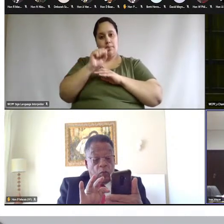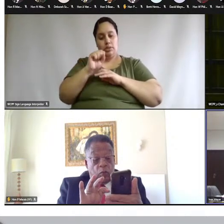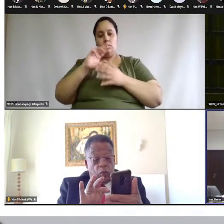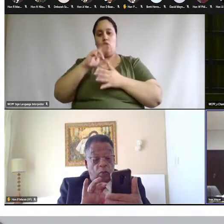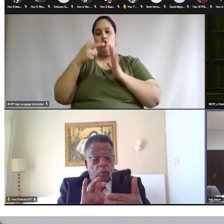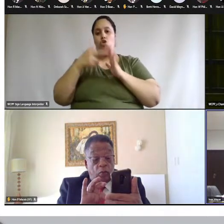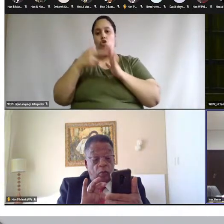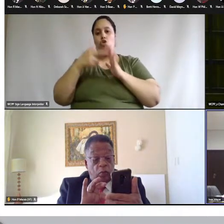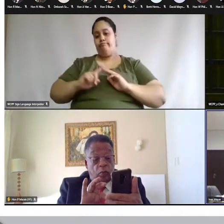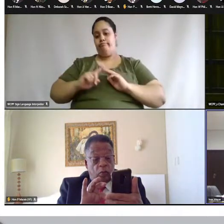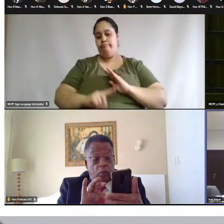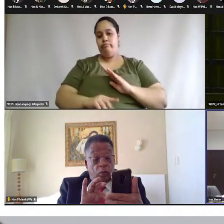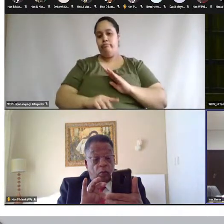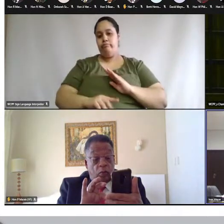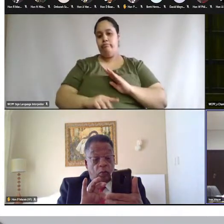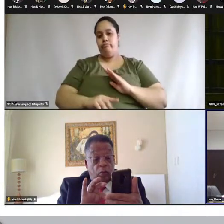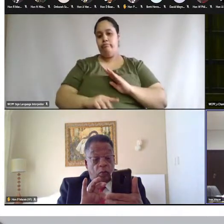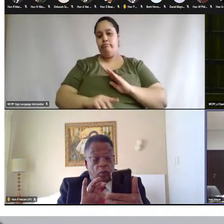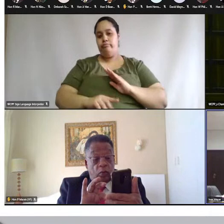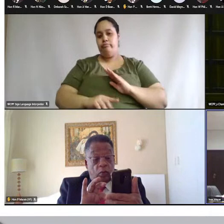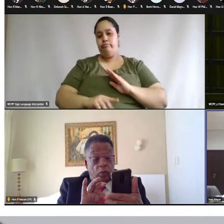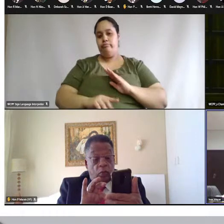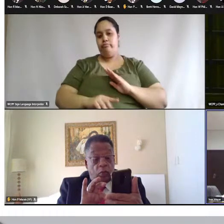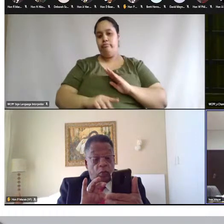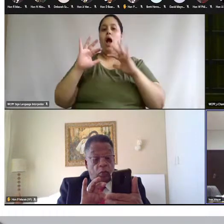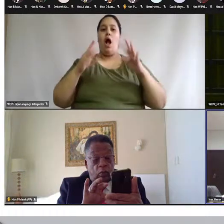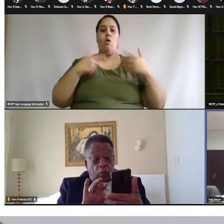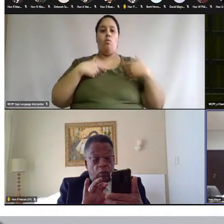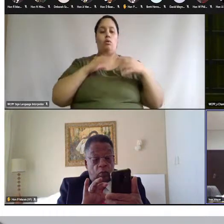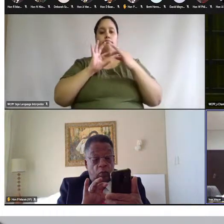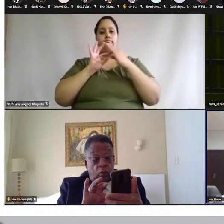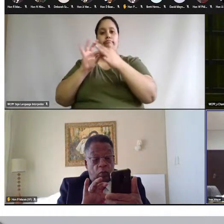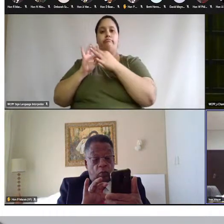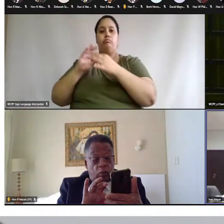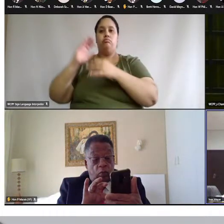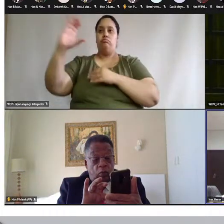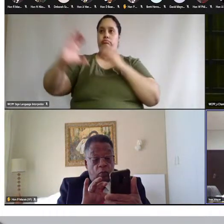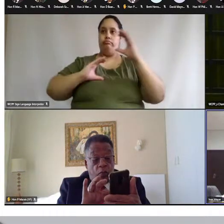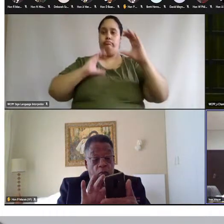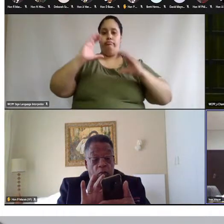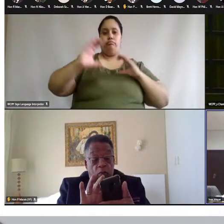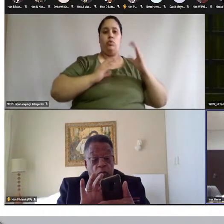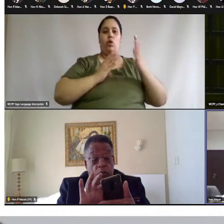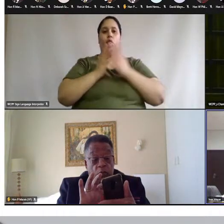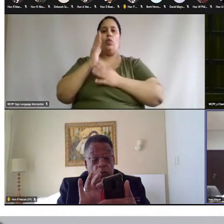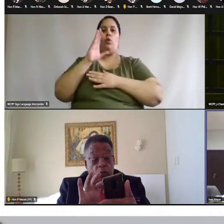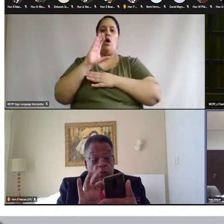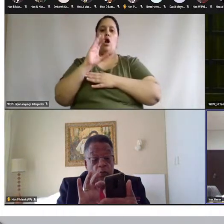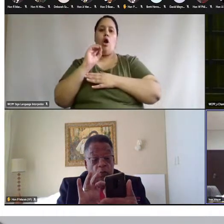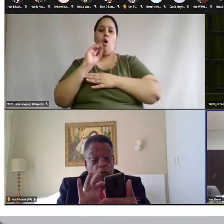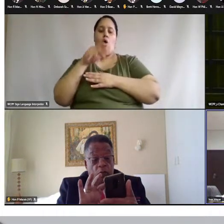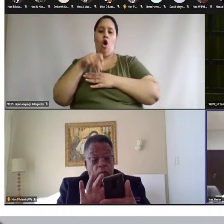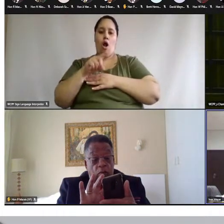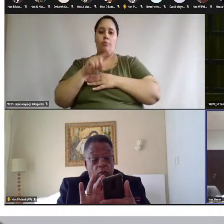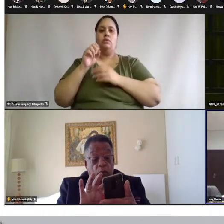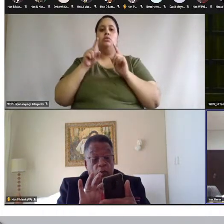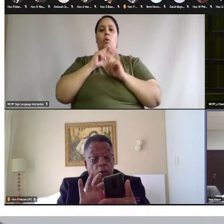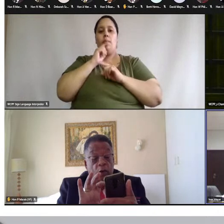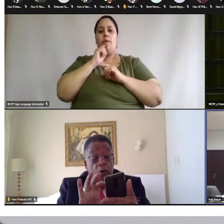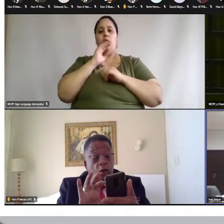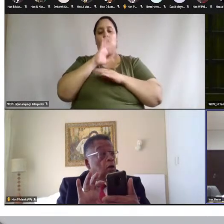co-ops through a medium through which we channel the funding for drought support. That is certainly the case, and everything there is above